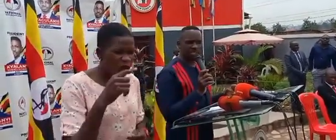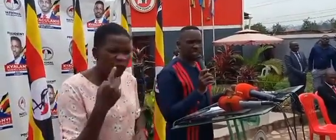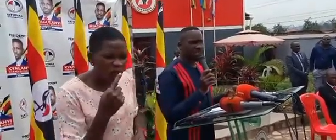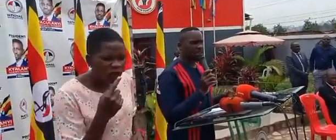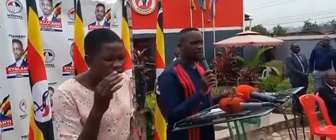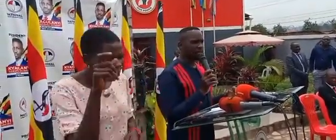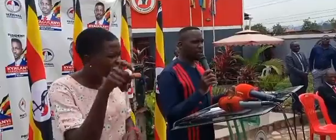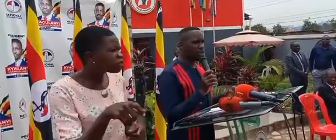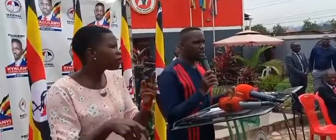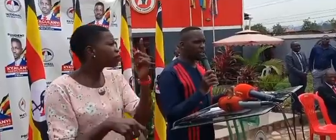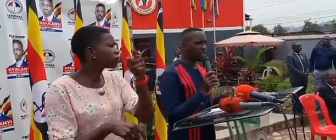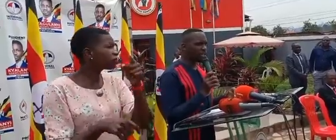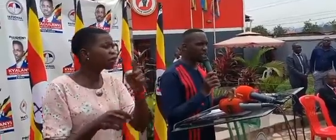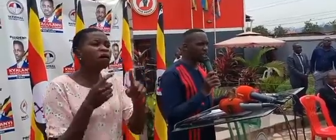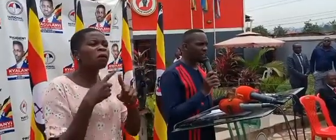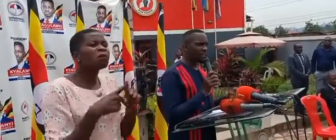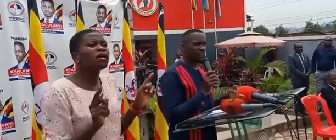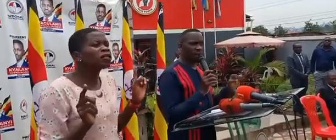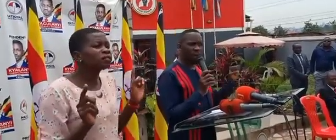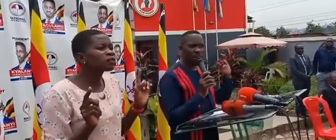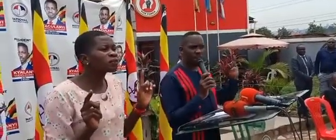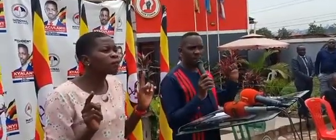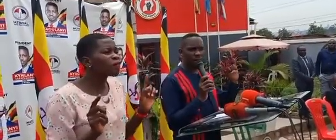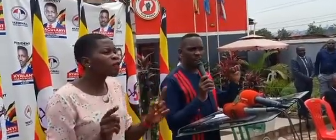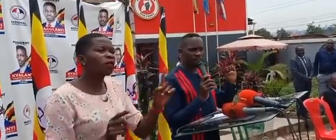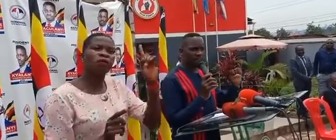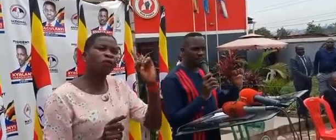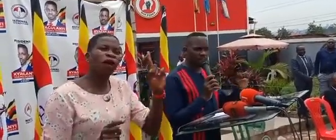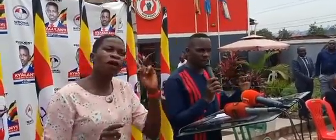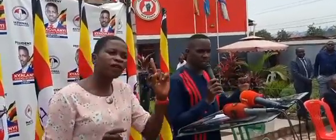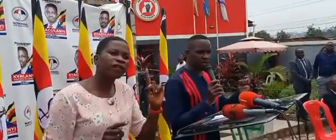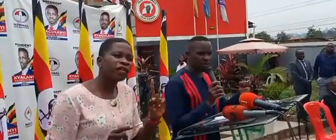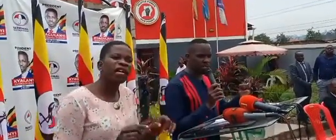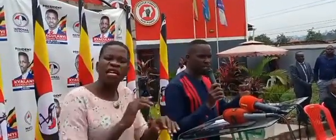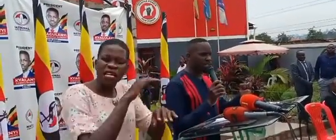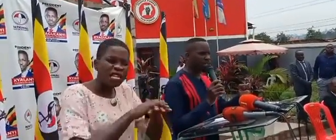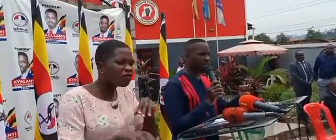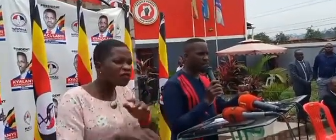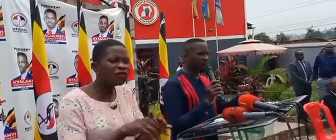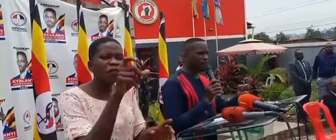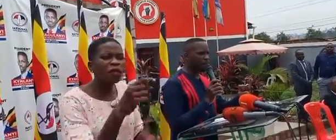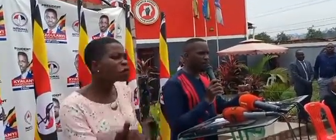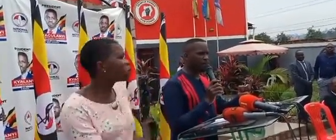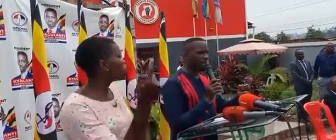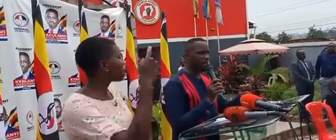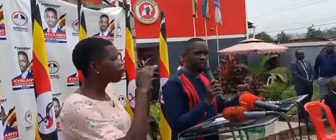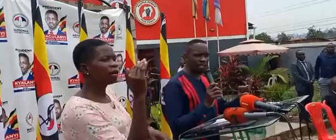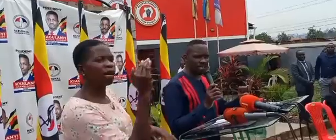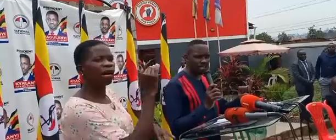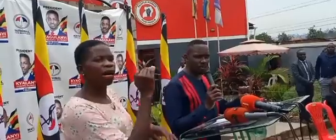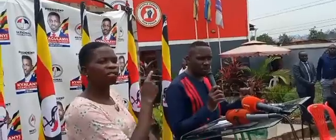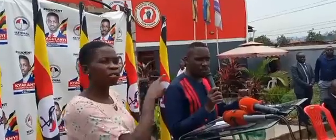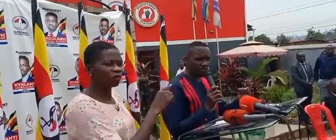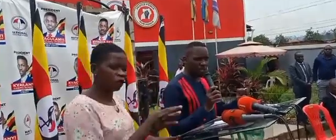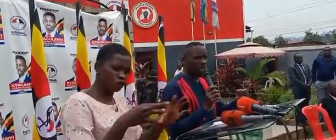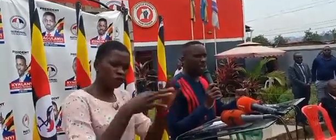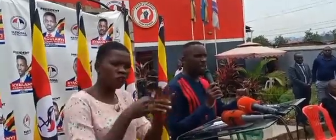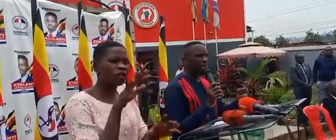teams. For the record, number one, no one has asked me to be part of their campaign